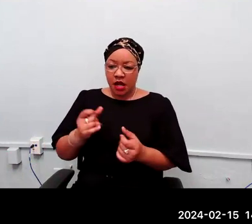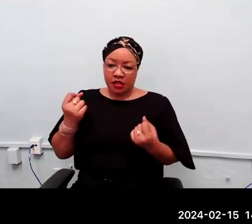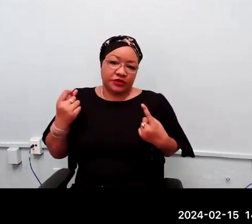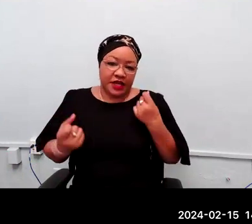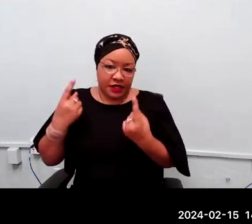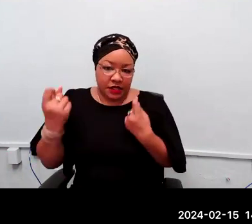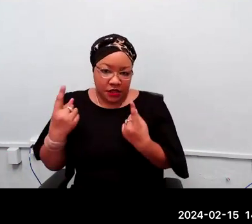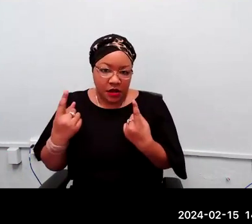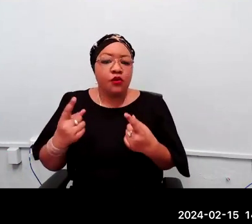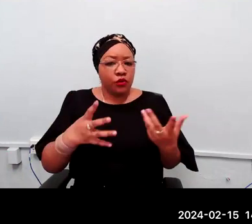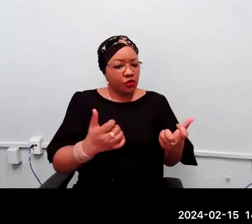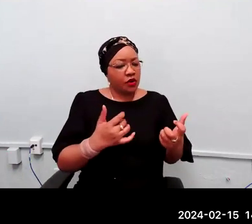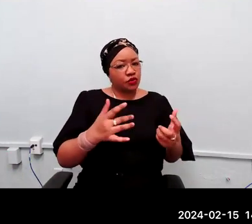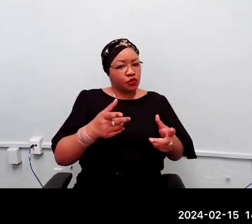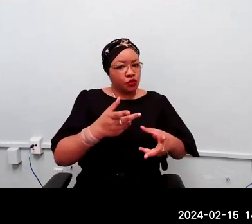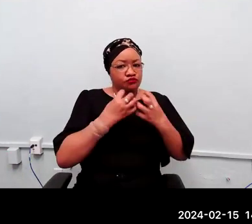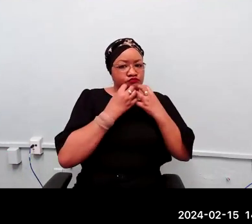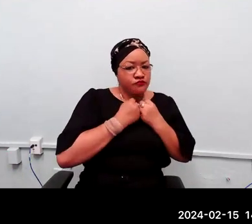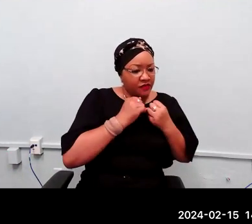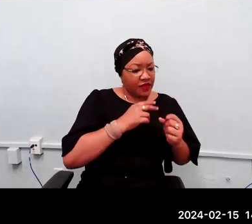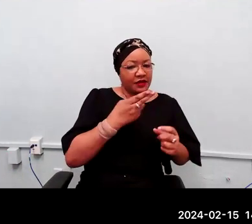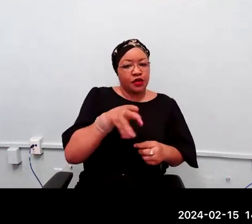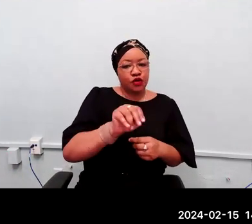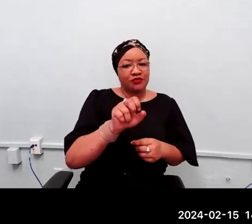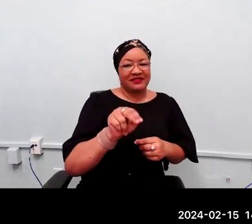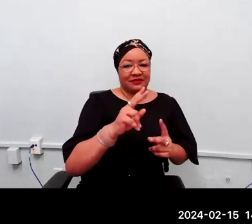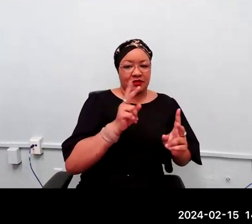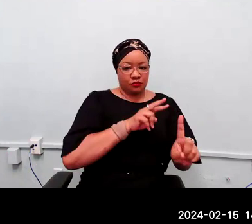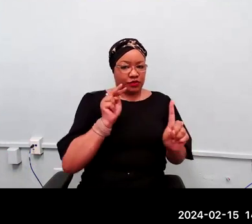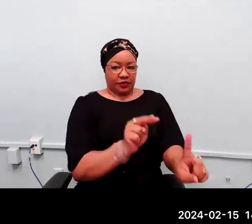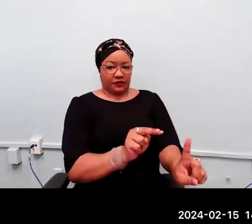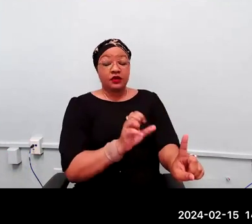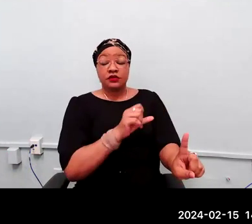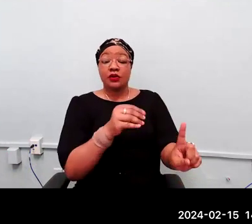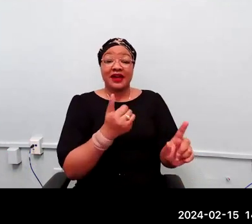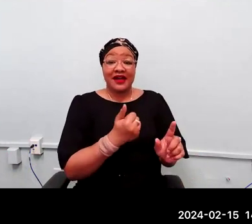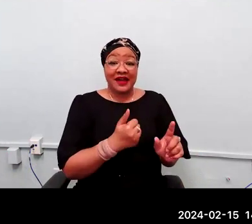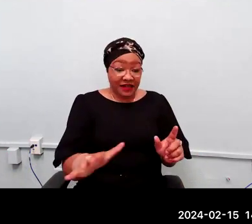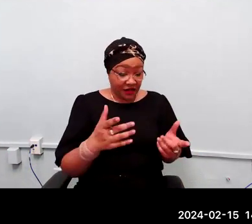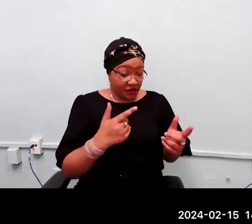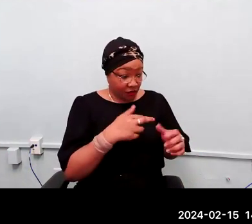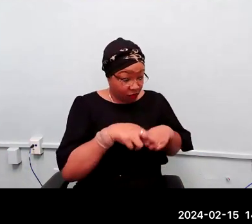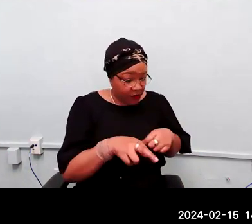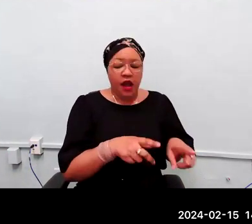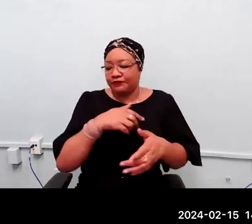So right now, that's what I'm reading. So anything that he references, then I go study more.